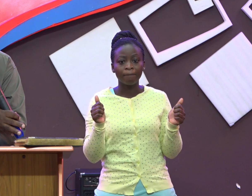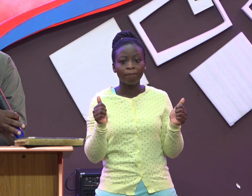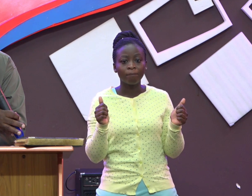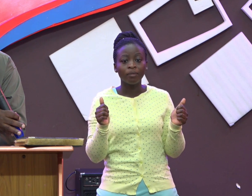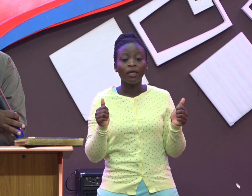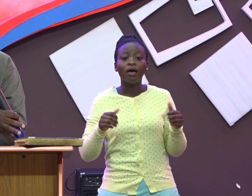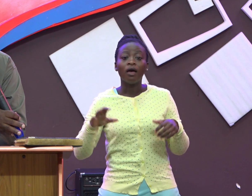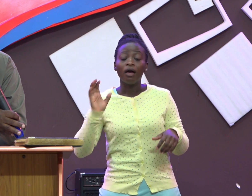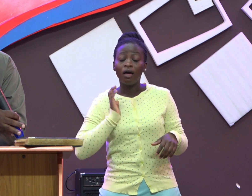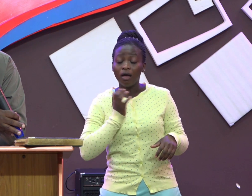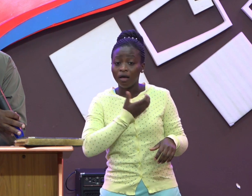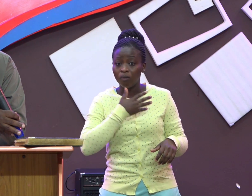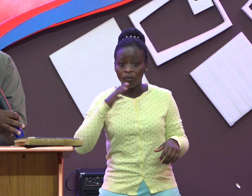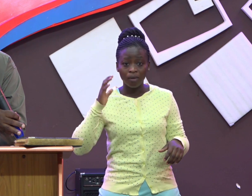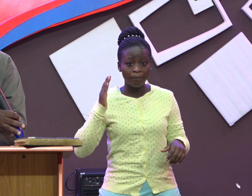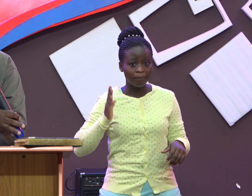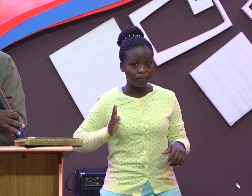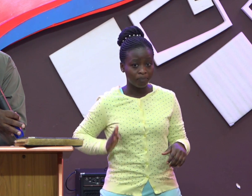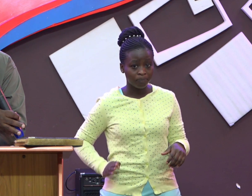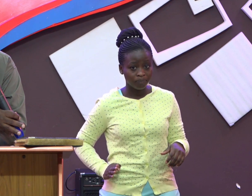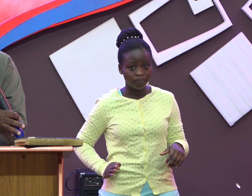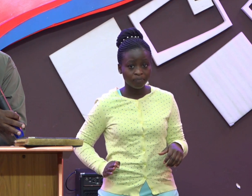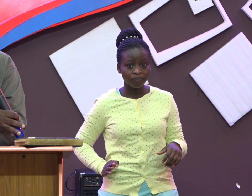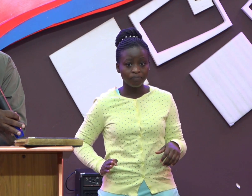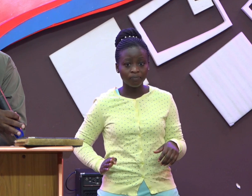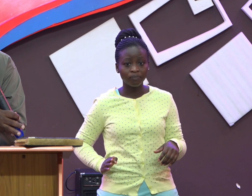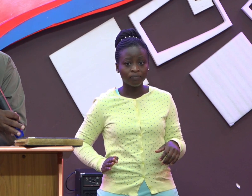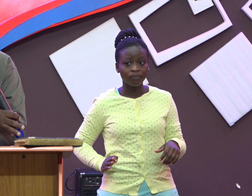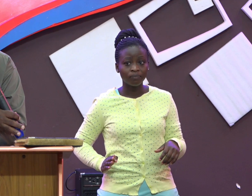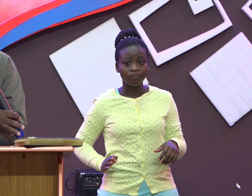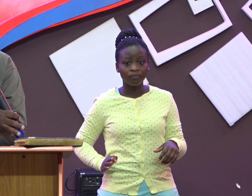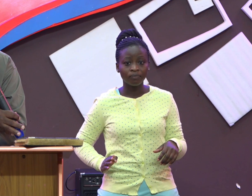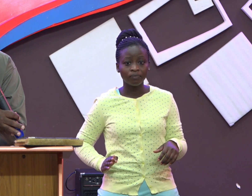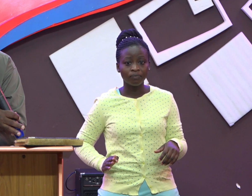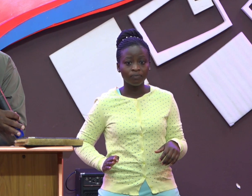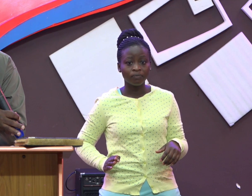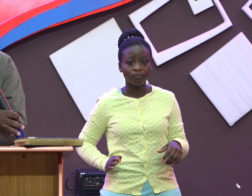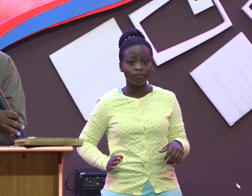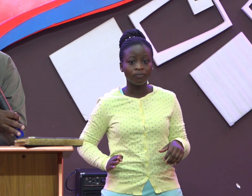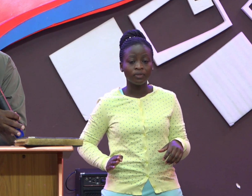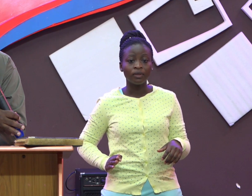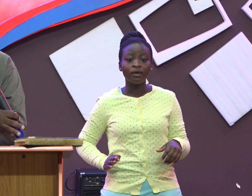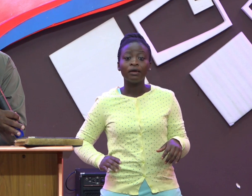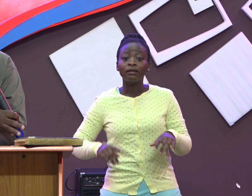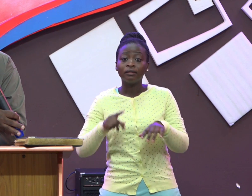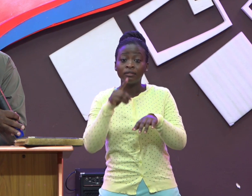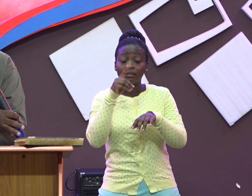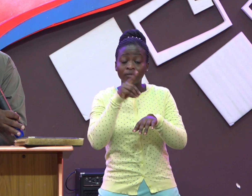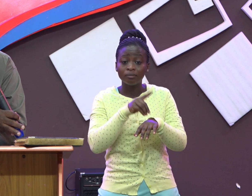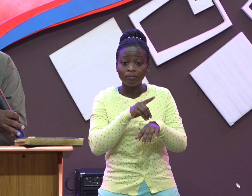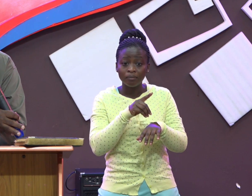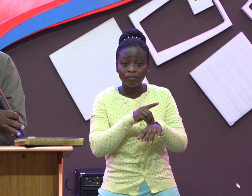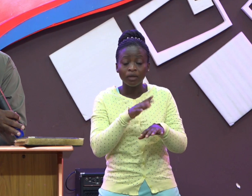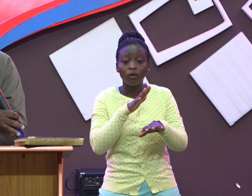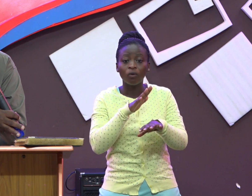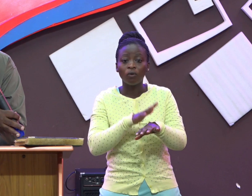Embala yaffe. Our character. Isinzirira ddala ku content. Kiki kye tulina munda kikuze kyenkana wa. Depends on the content we